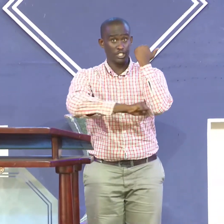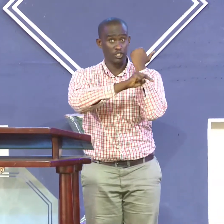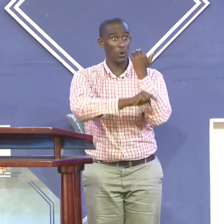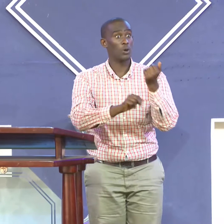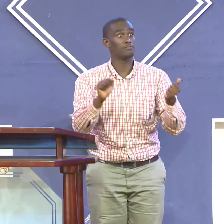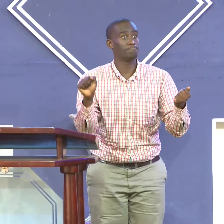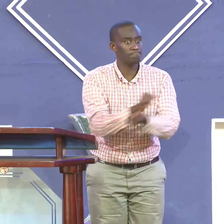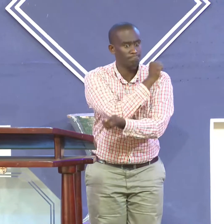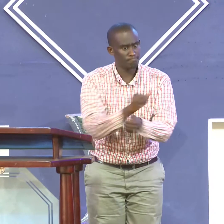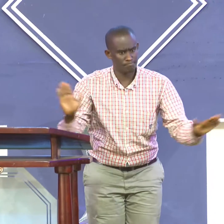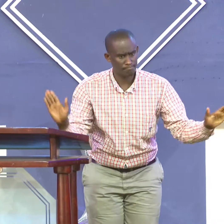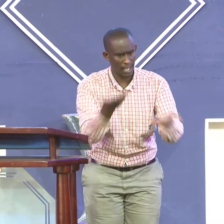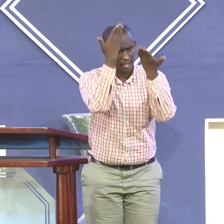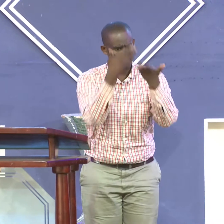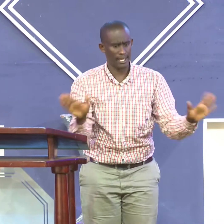them they